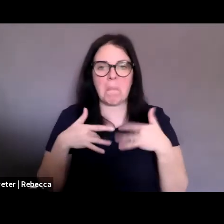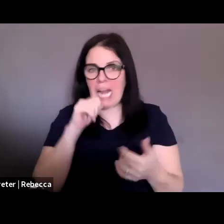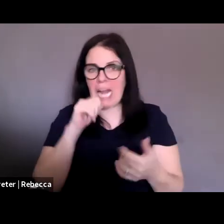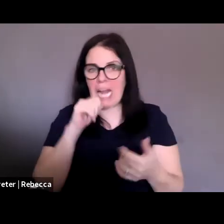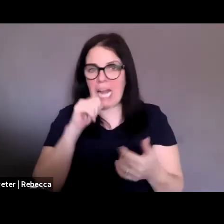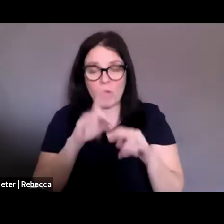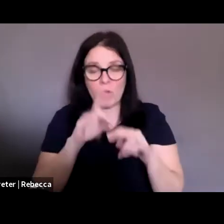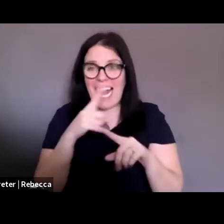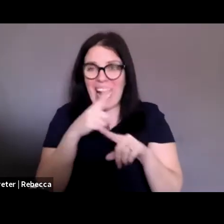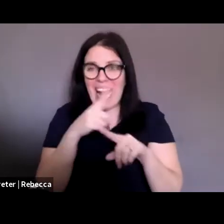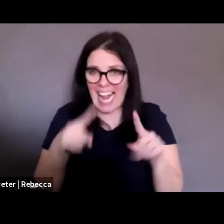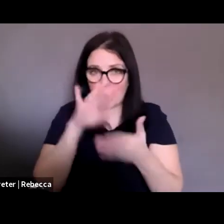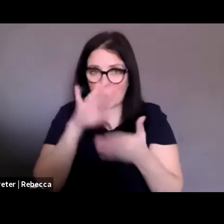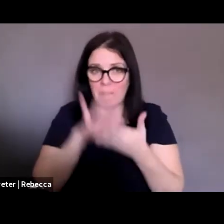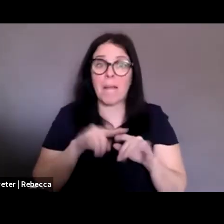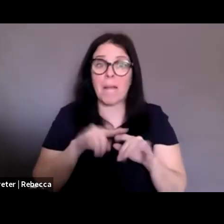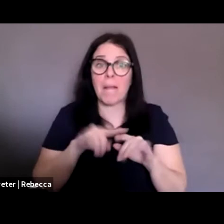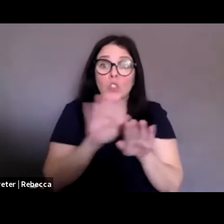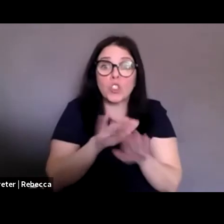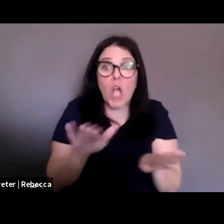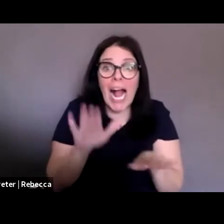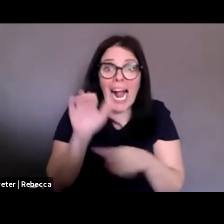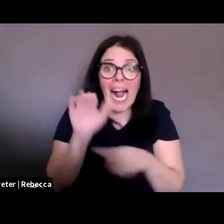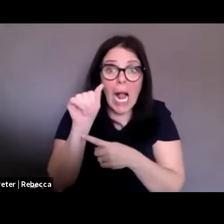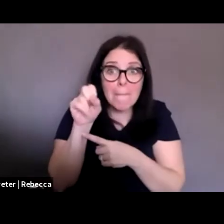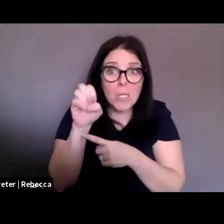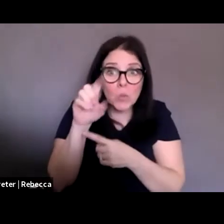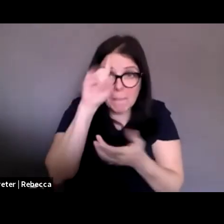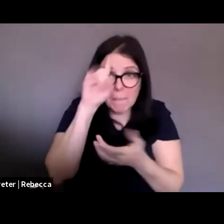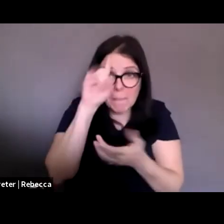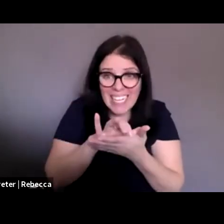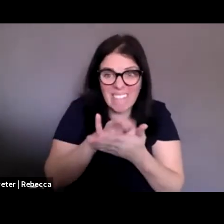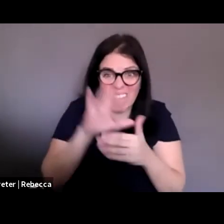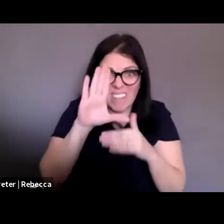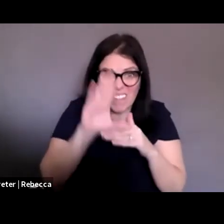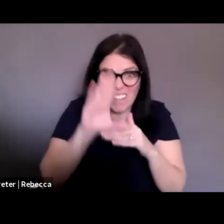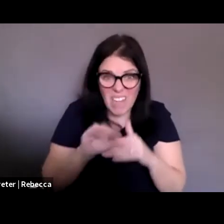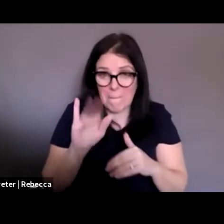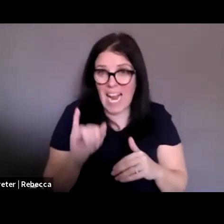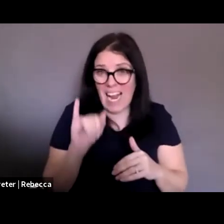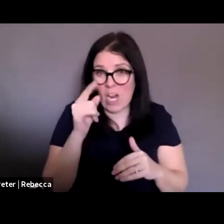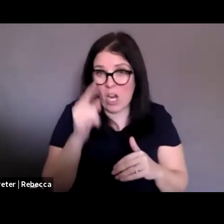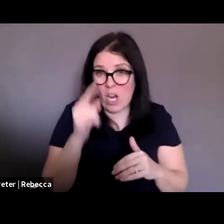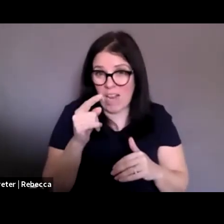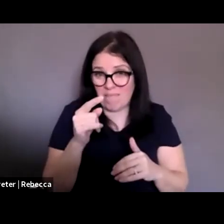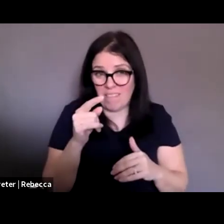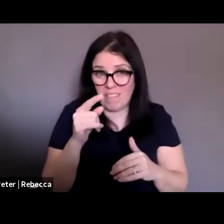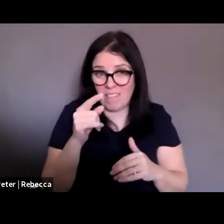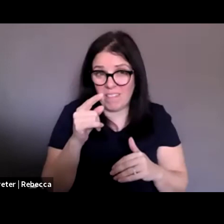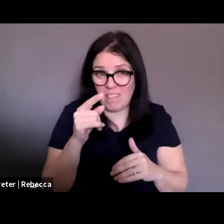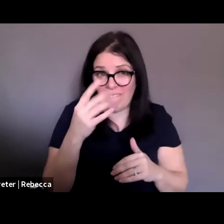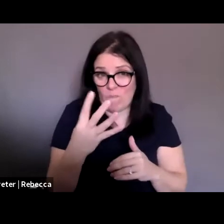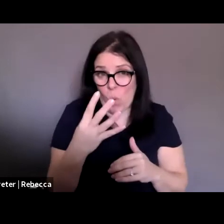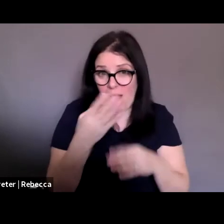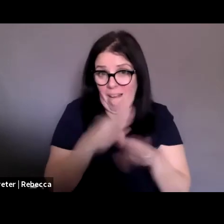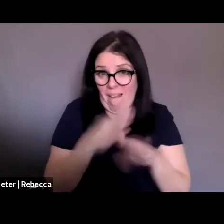but it reduces the likelihood of child abuse being believed by a factor of nearly 4. And that is driven primarily by the deep